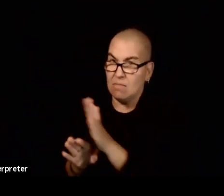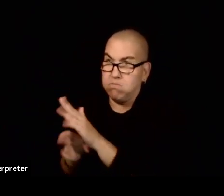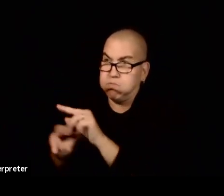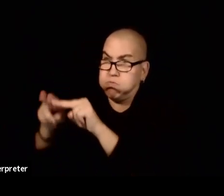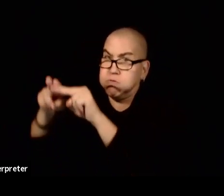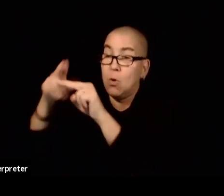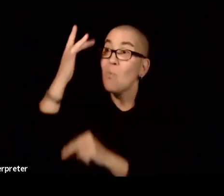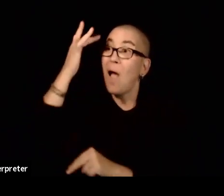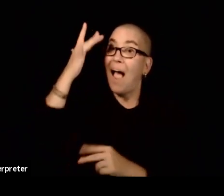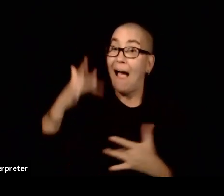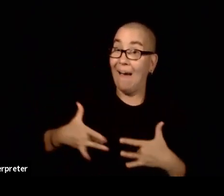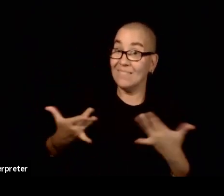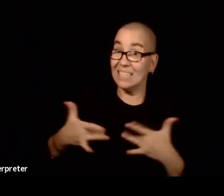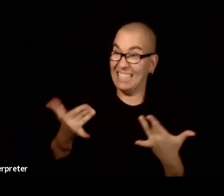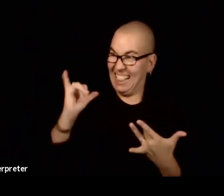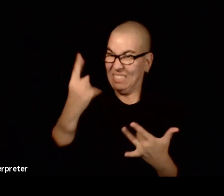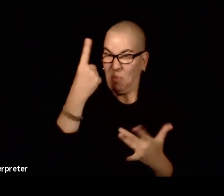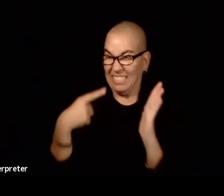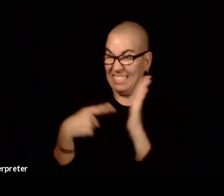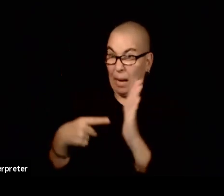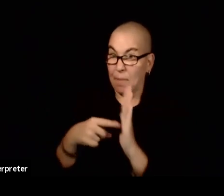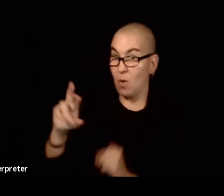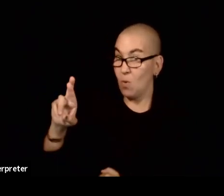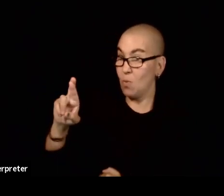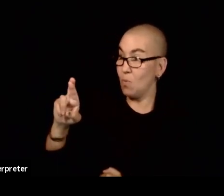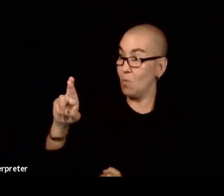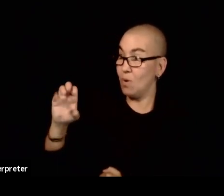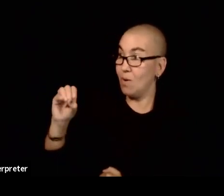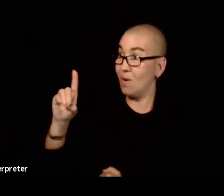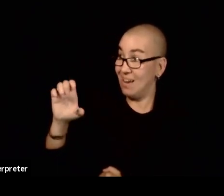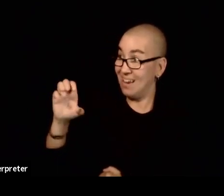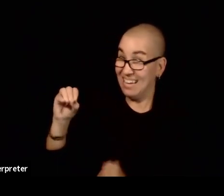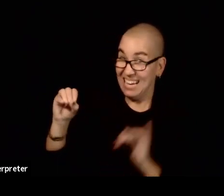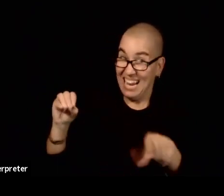single event where the virus spread widely from there?